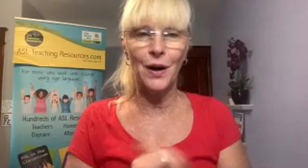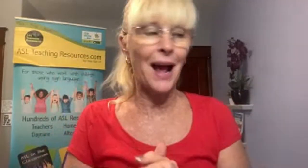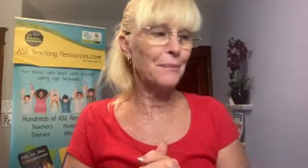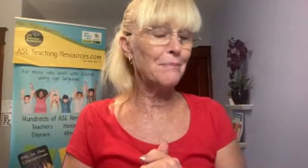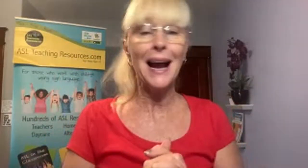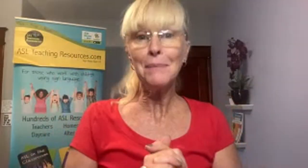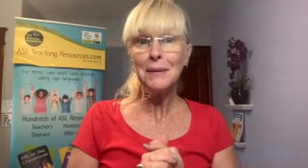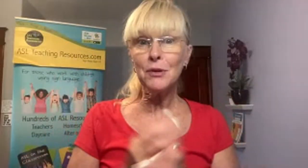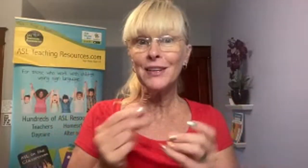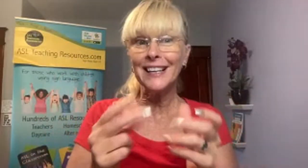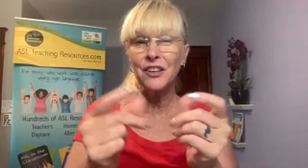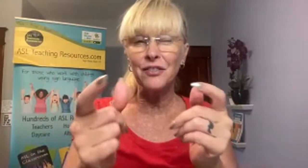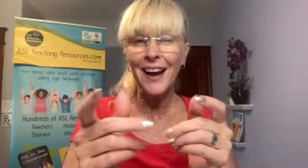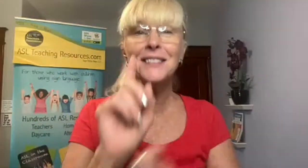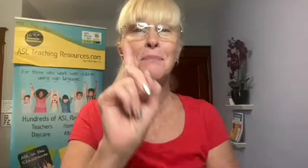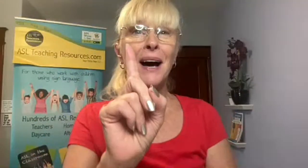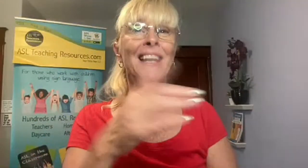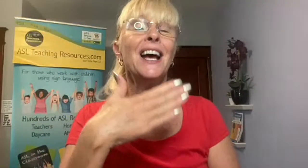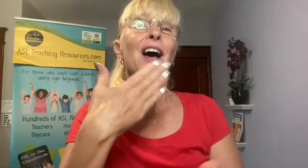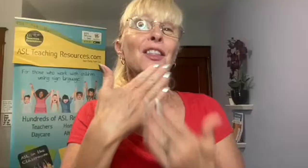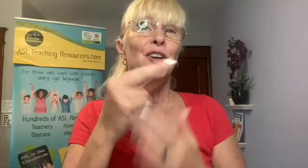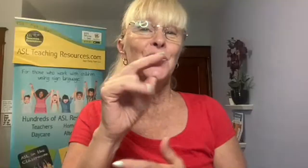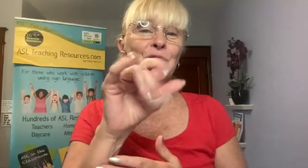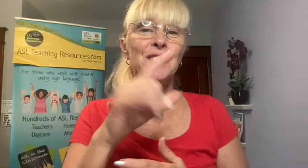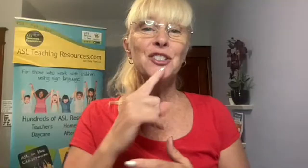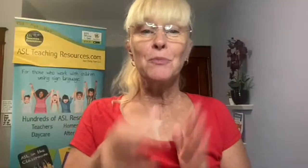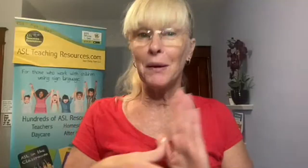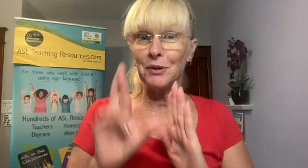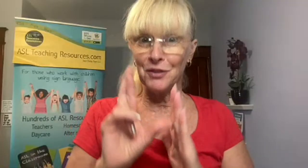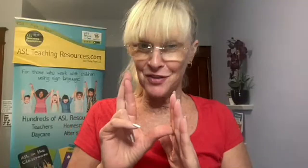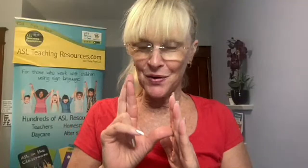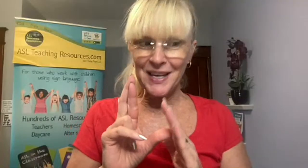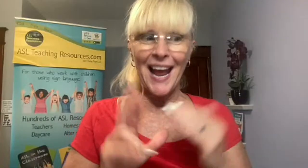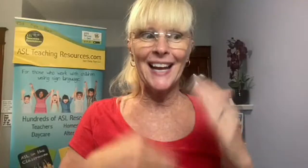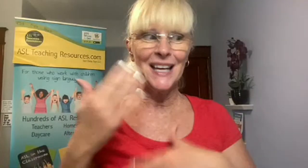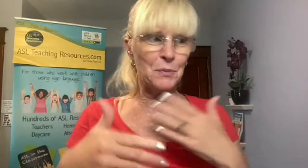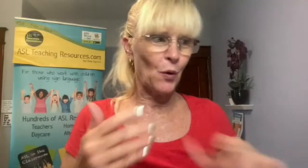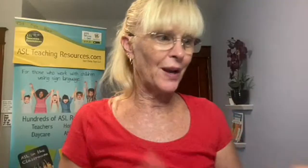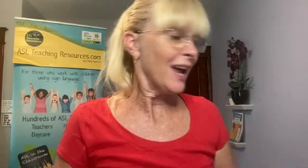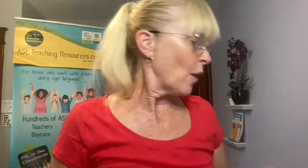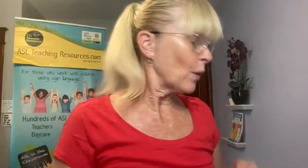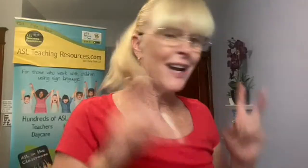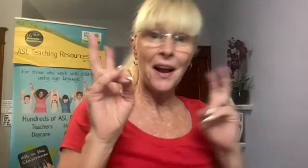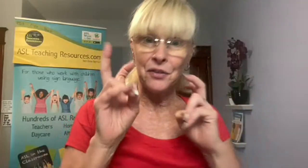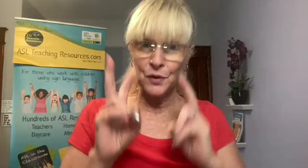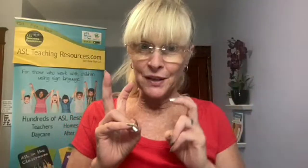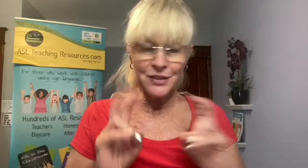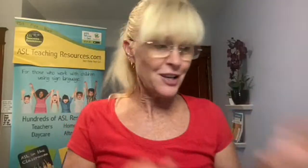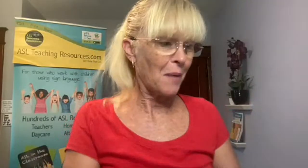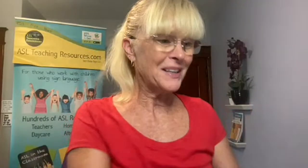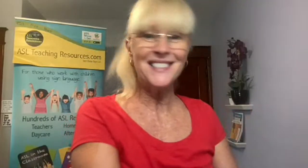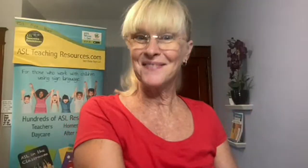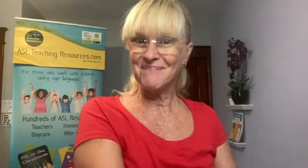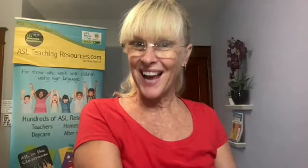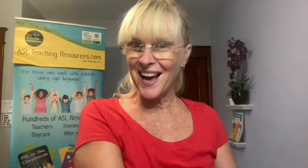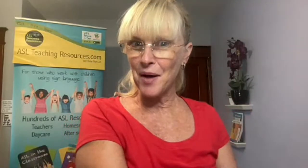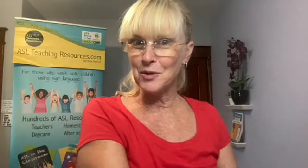I might be moving a little fast, but the good news is you'll be able to review it and keep going. We're going to have three different topics. Would you